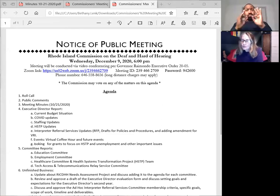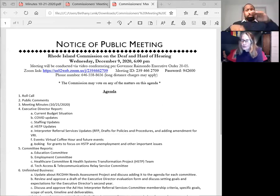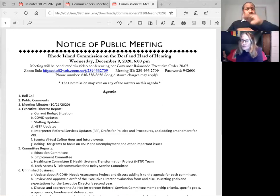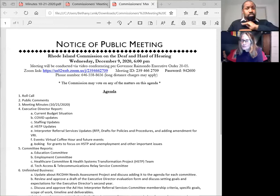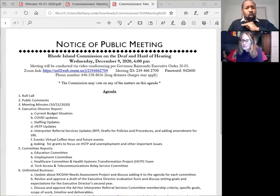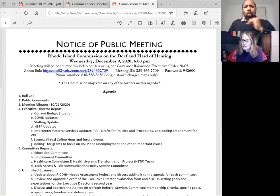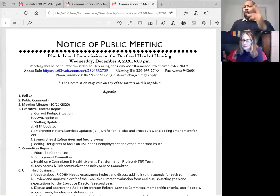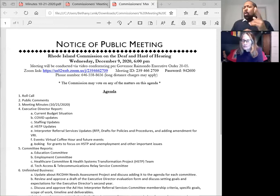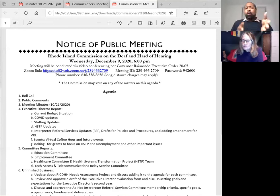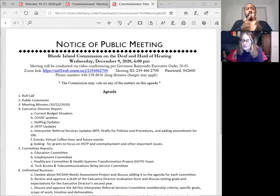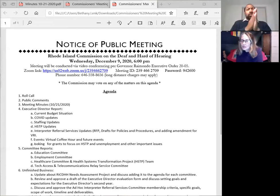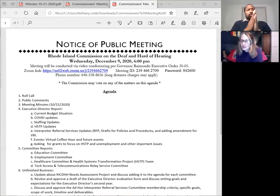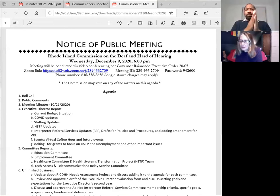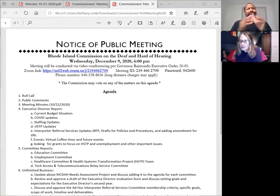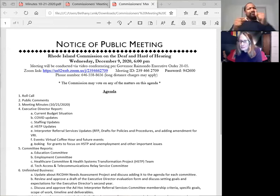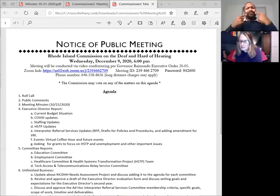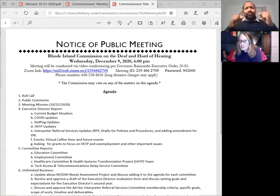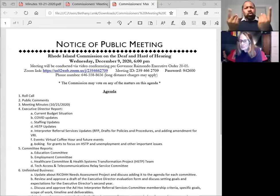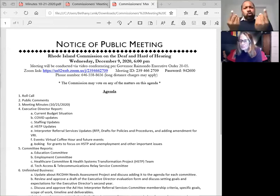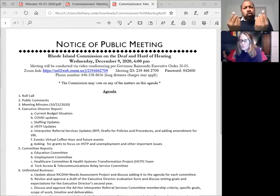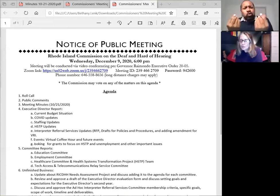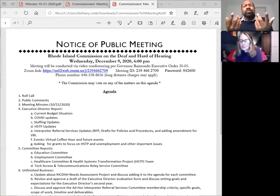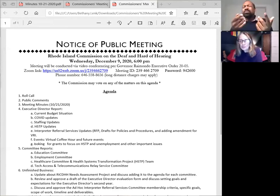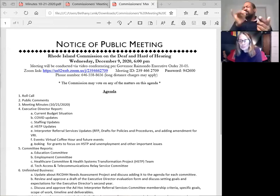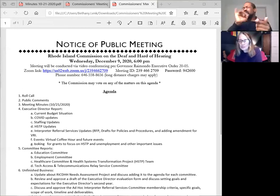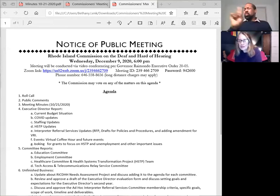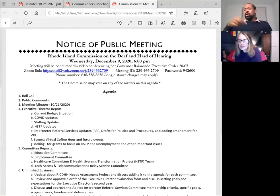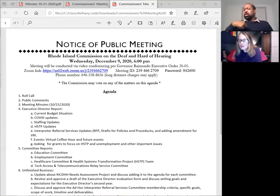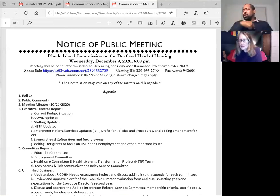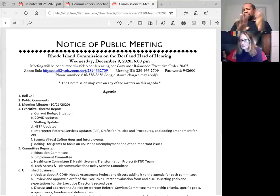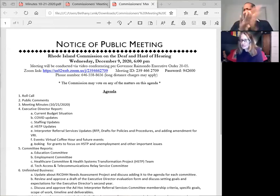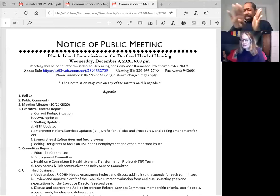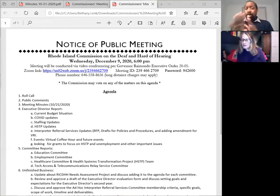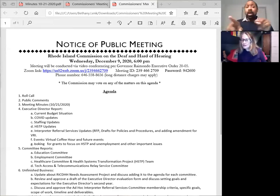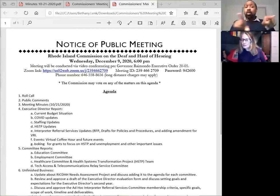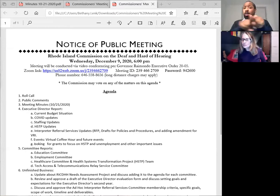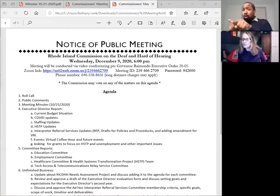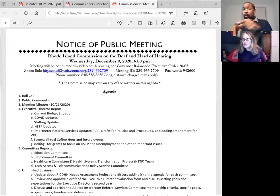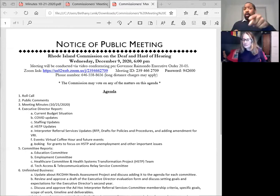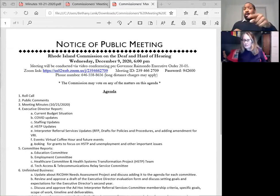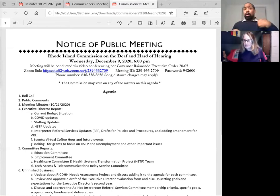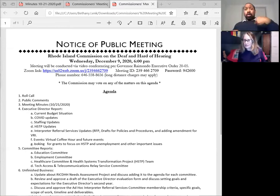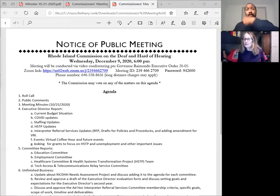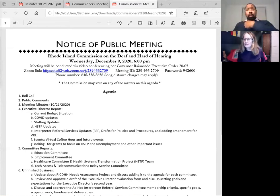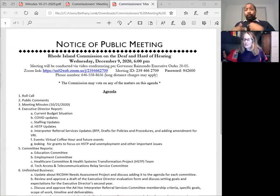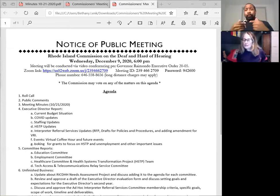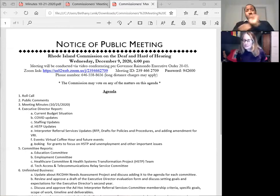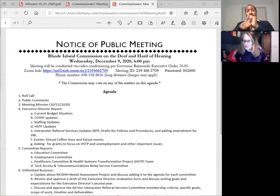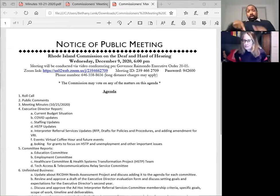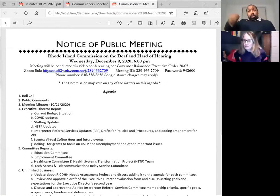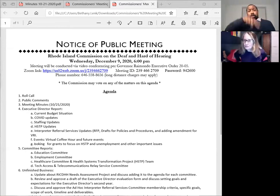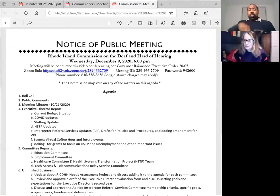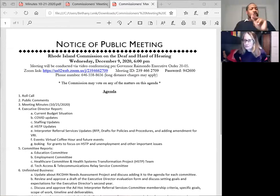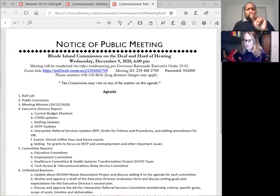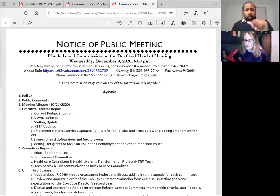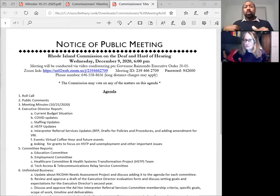We are interested in streamlining our procedures. We want people to be satisfied, and if they're not, we will definitely listen